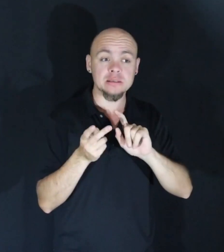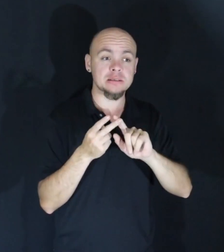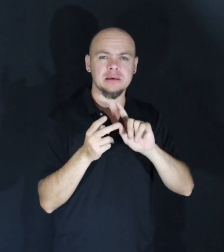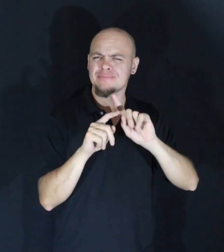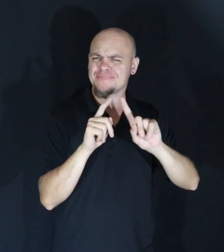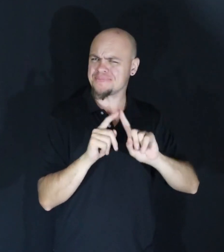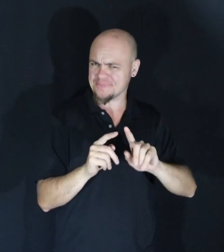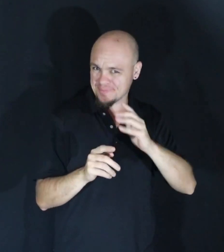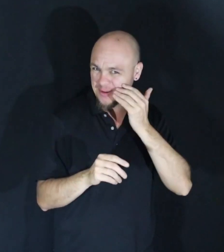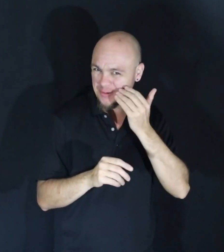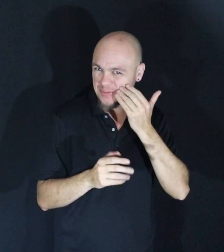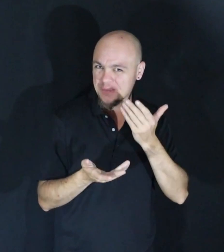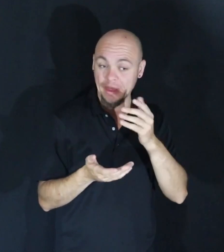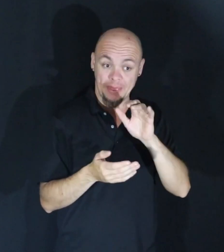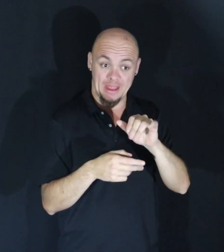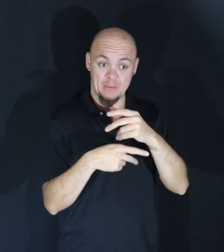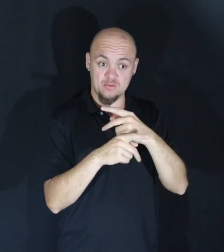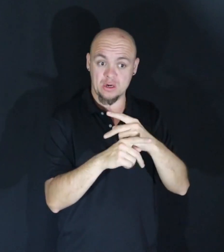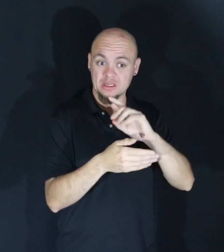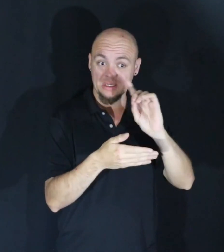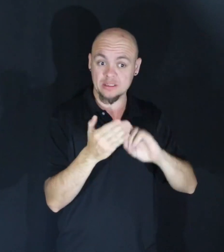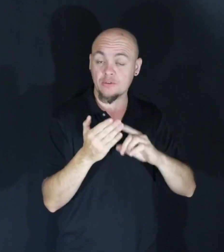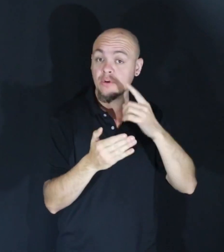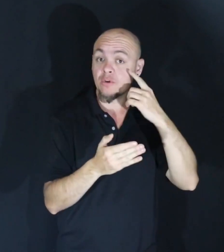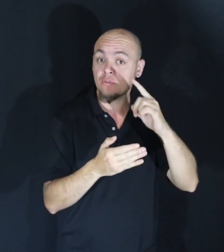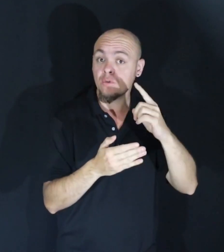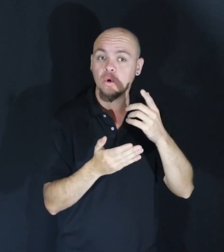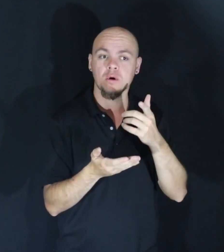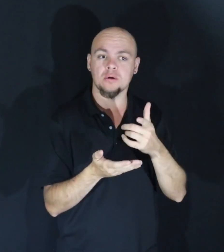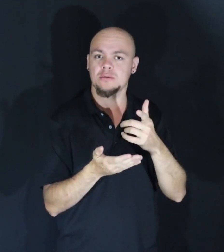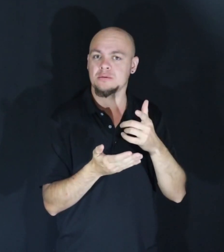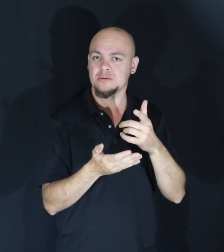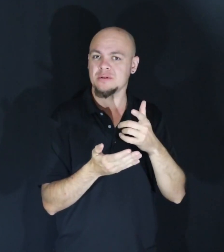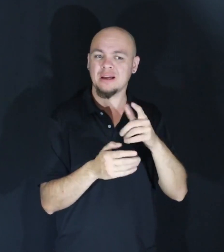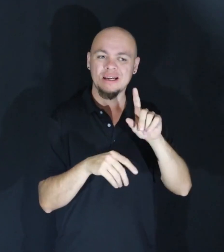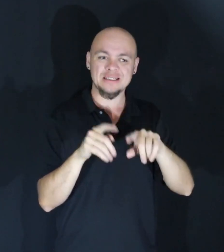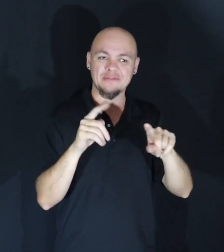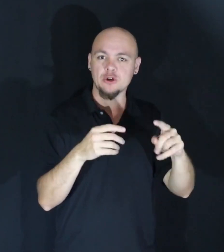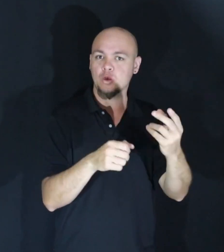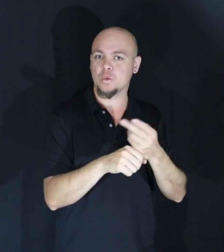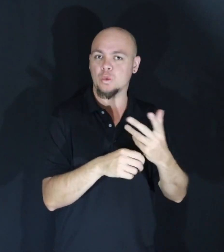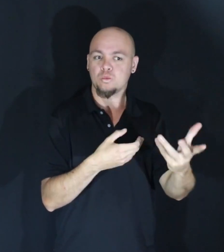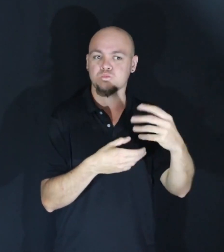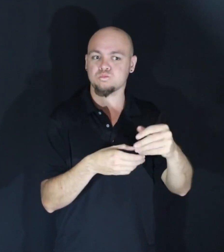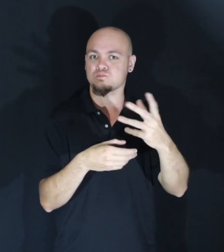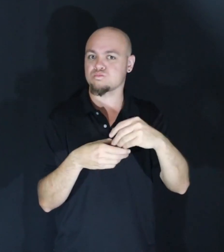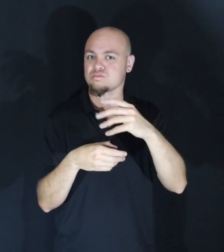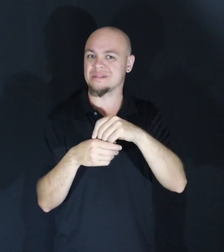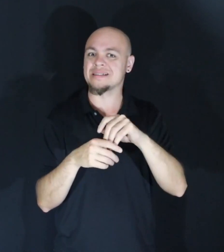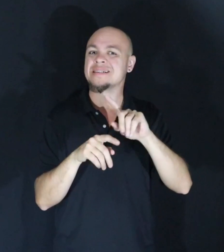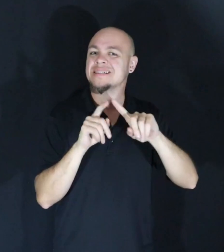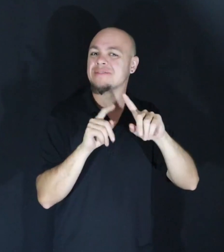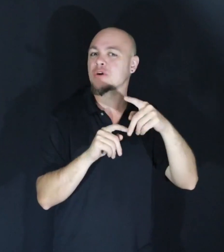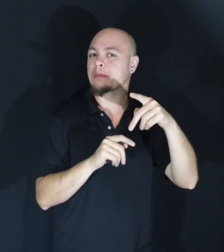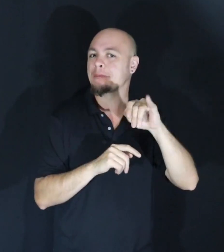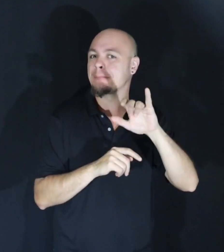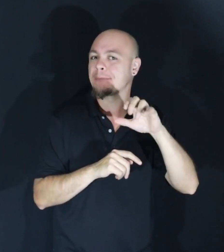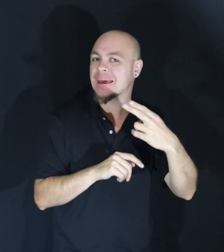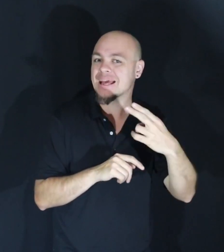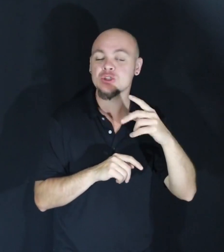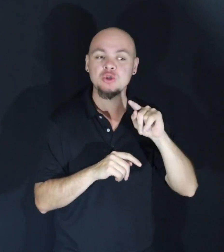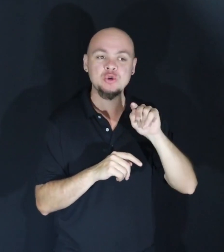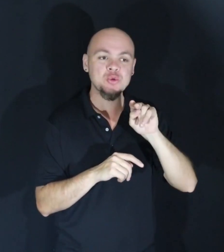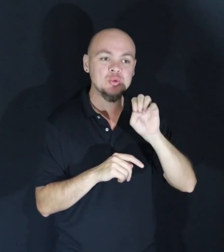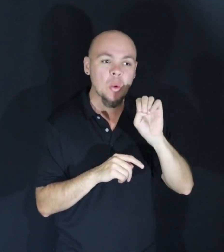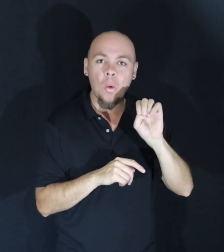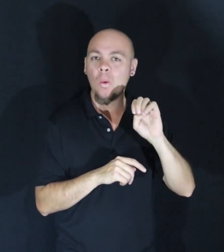Gemini, these products were designed by leveraging diversity. They had to account for pitch and tone,